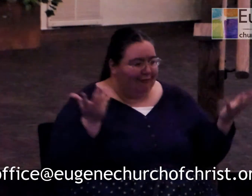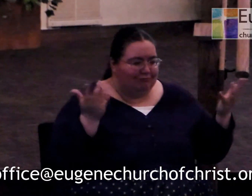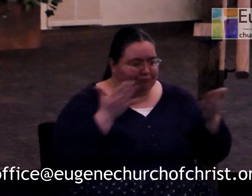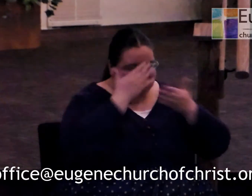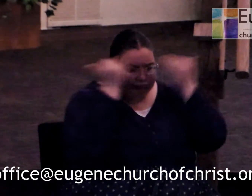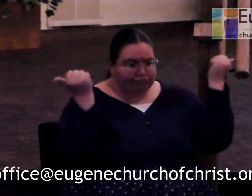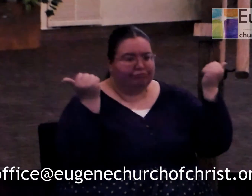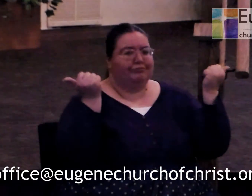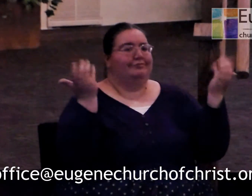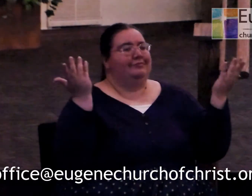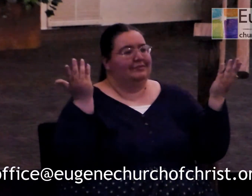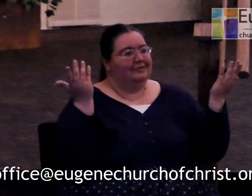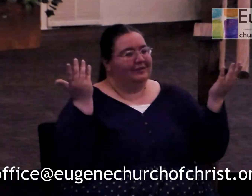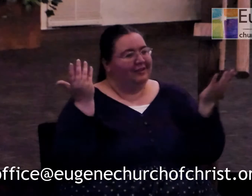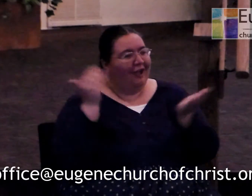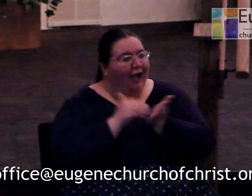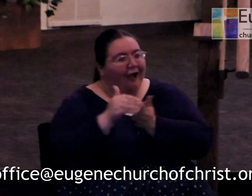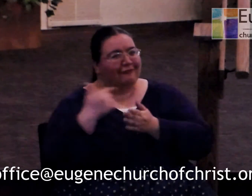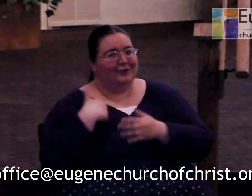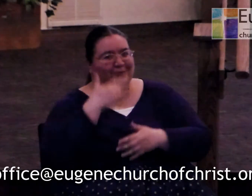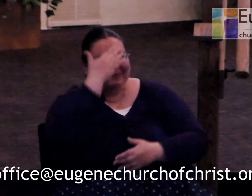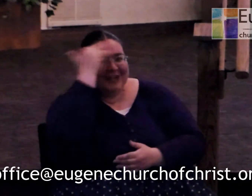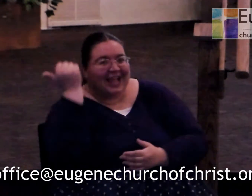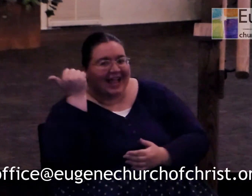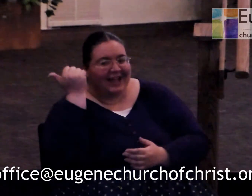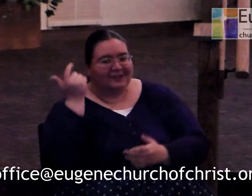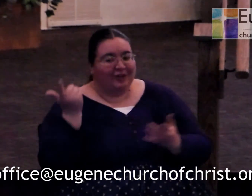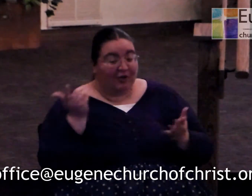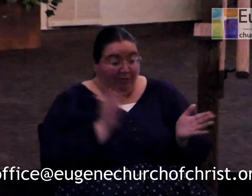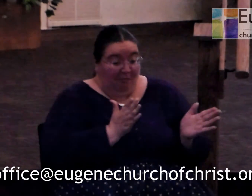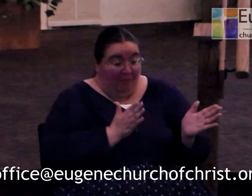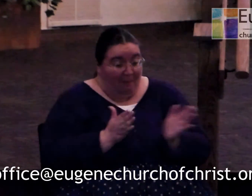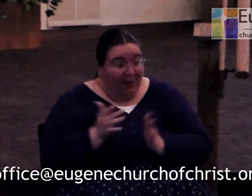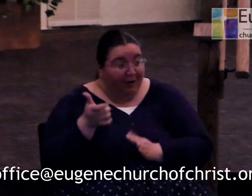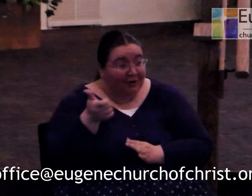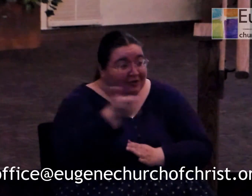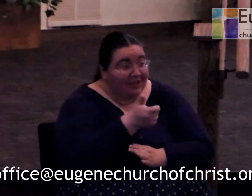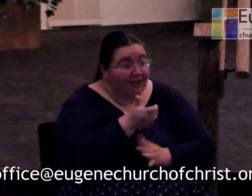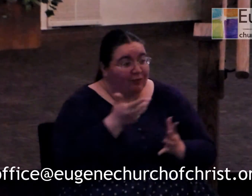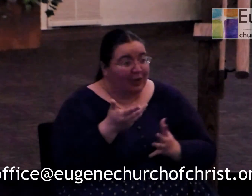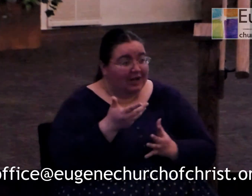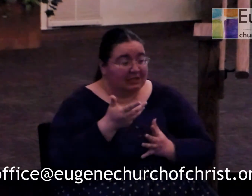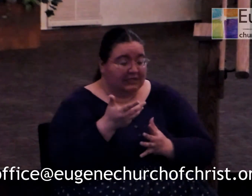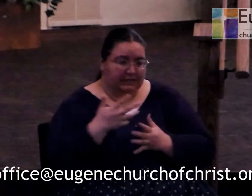a lot of times we forget. Part of the preparing ourselves is get back in here.